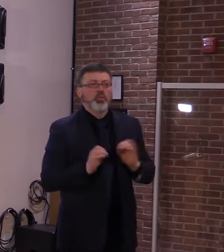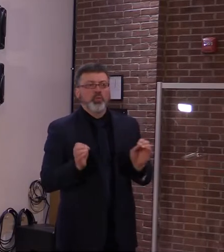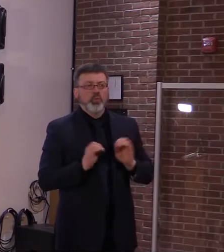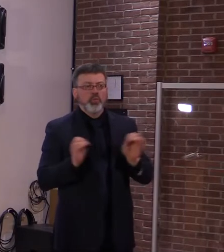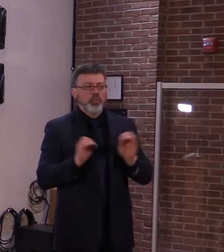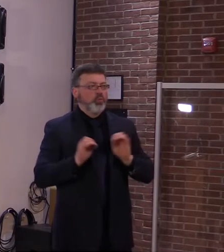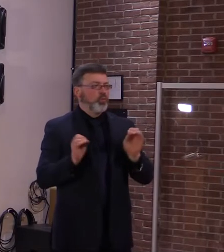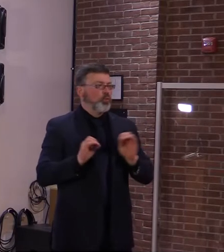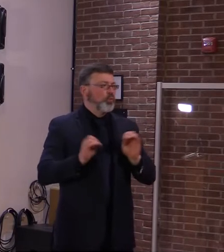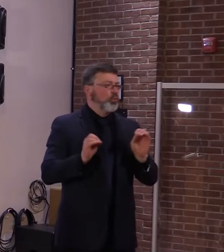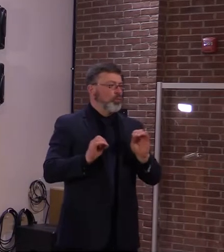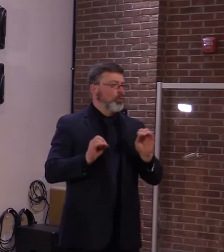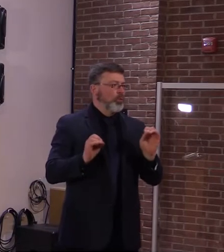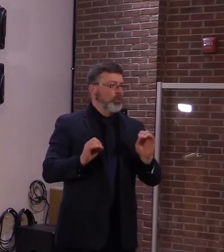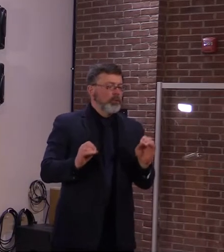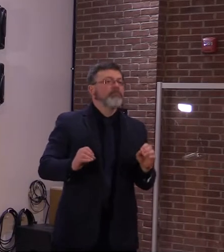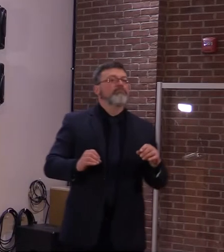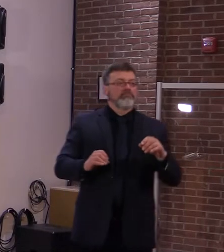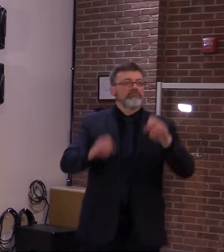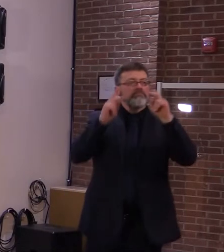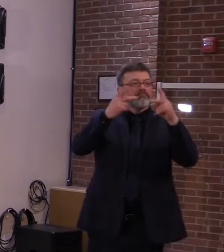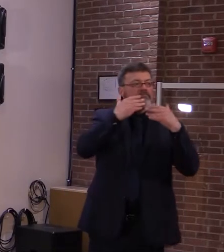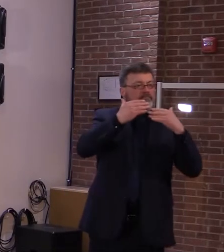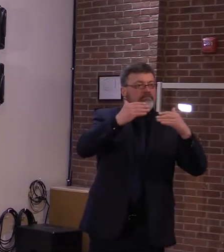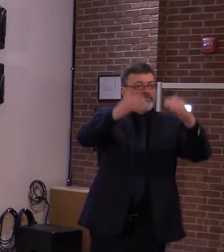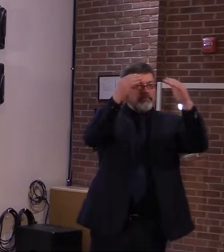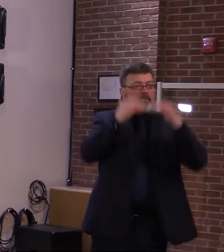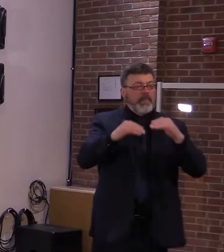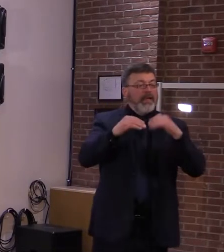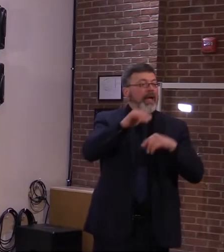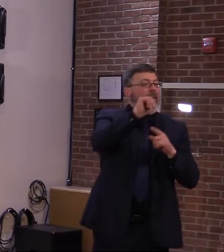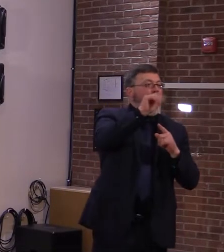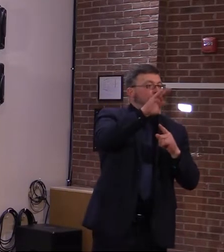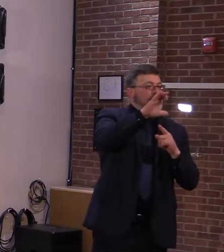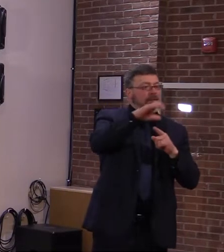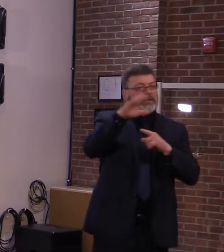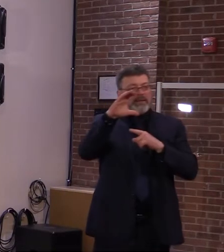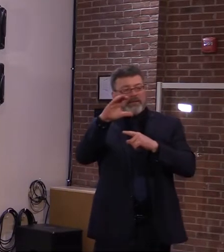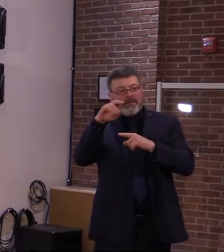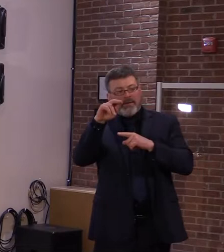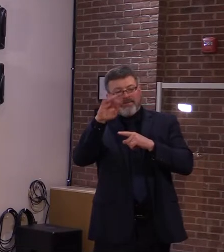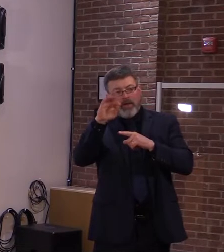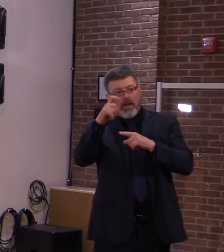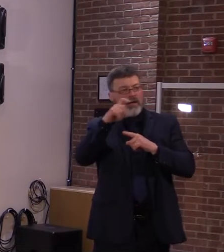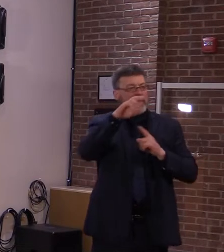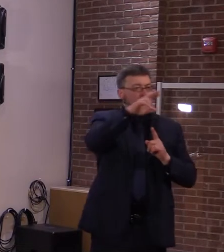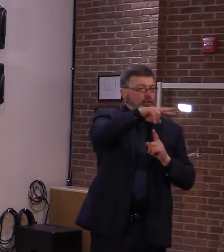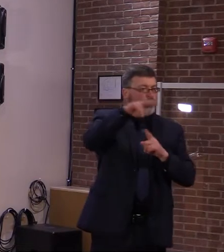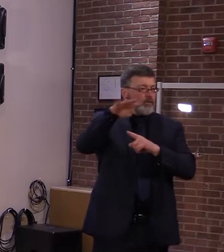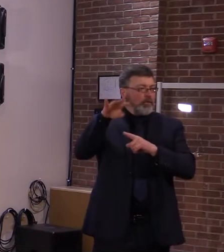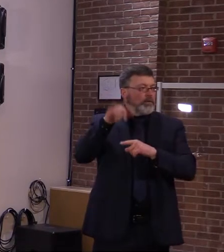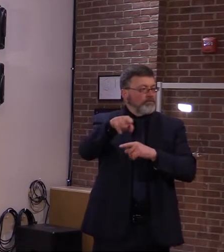Steve? Given the fact that we're probably going to hit 60% between now and next weekend,